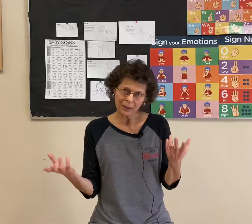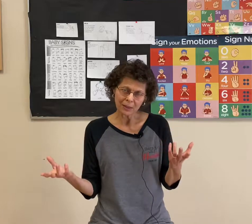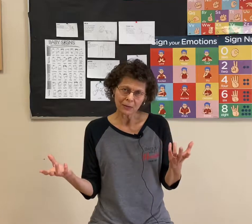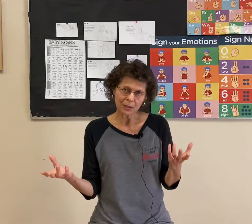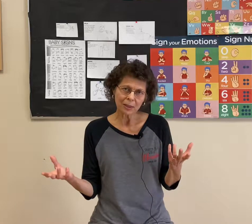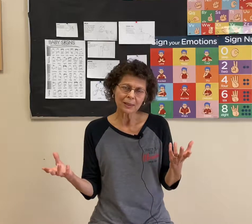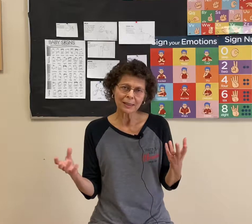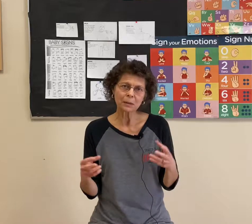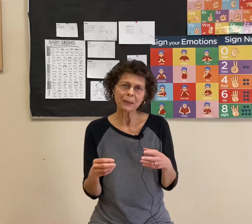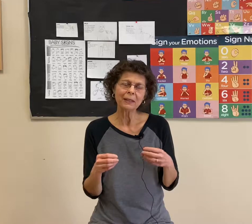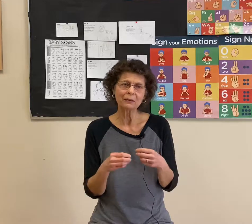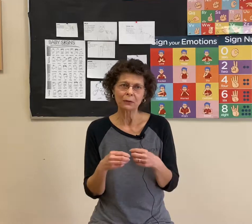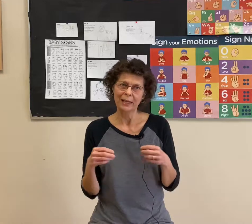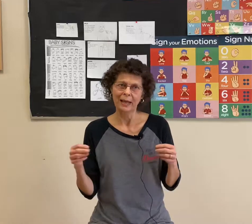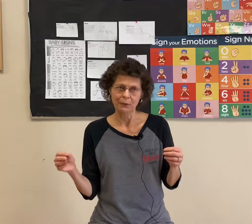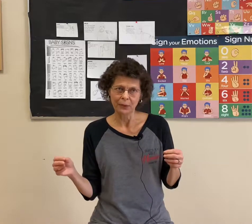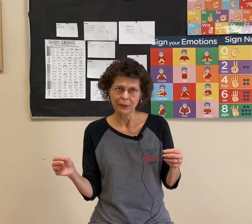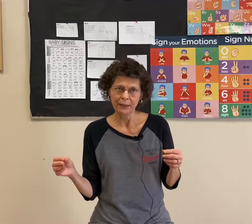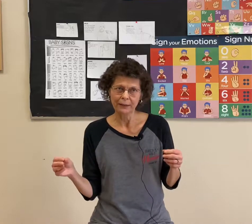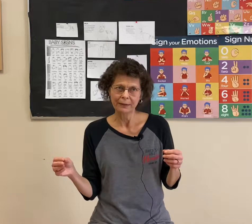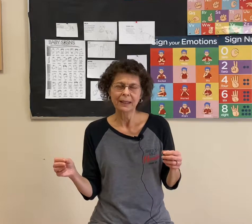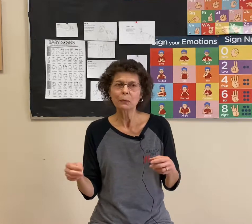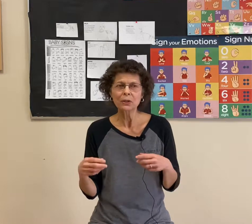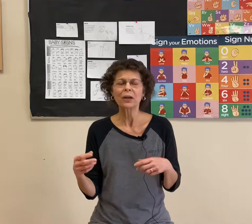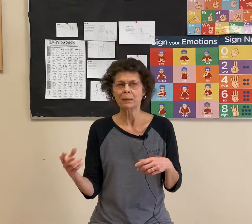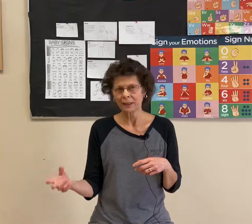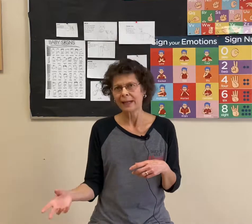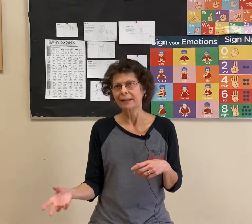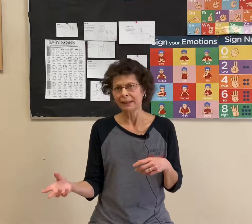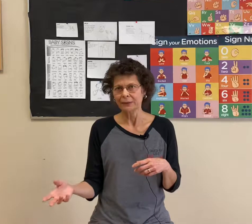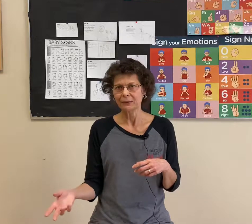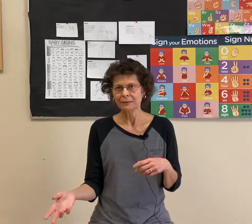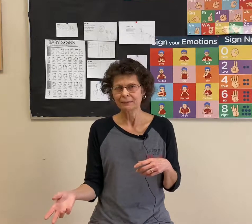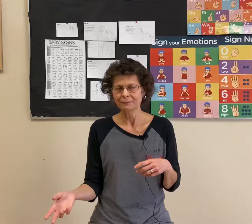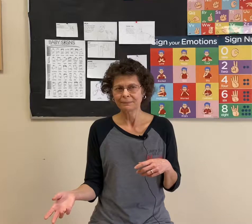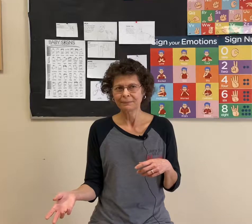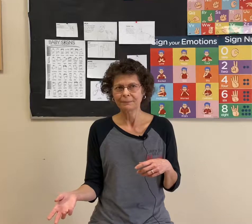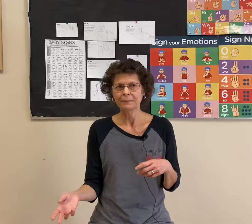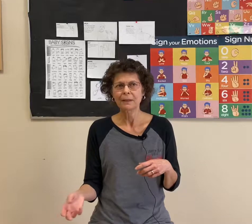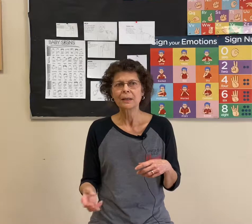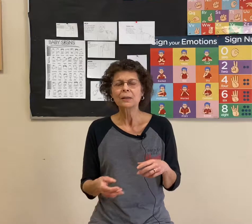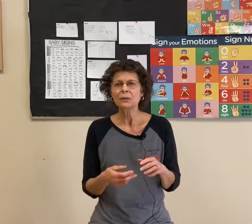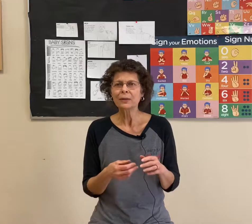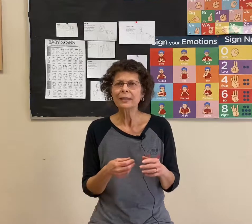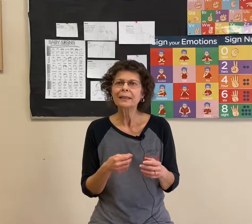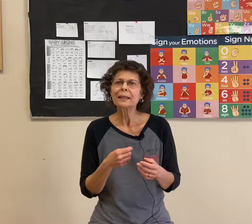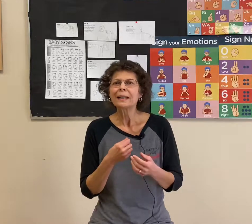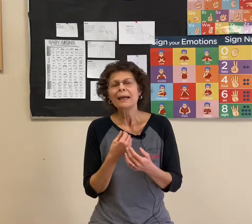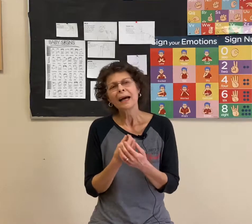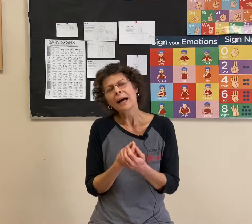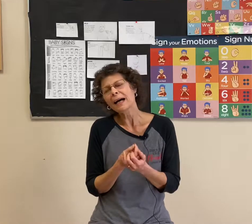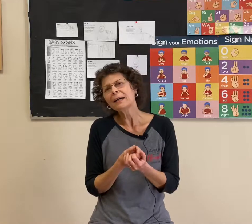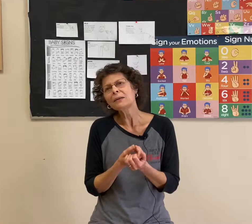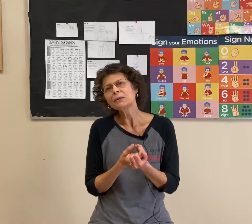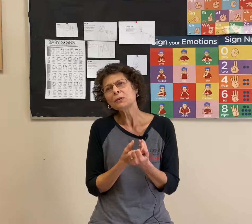is just expand the vocabulary, and we'll talk about that later. So then, how do you get